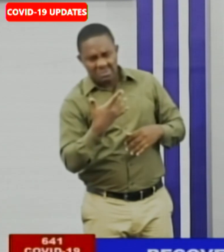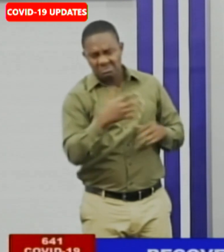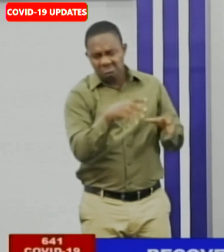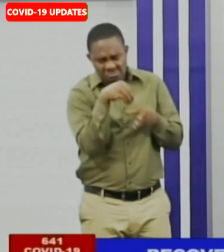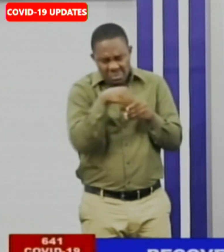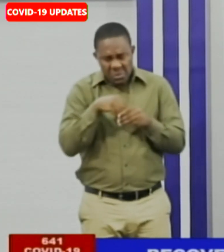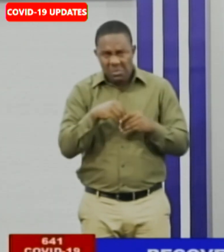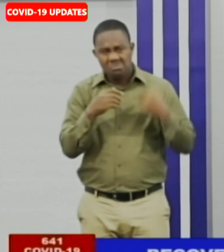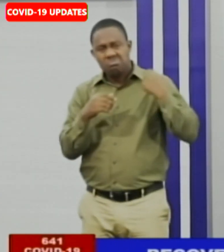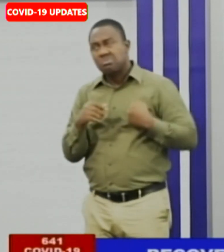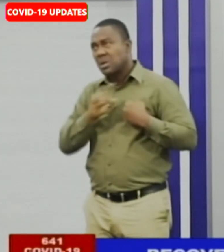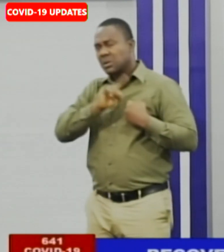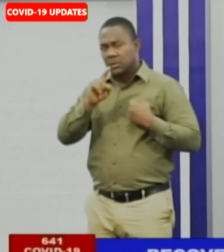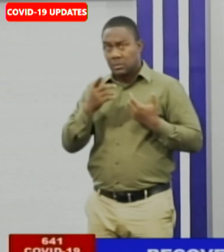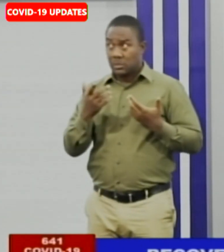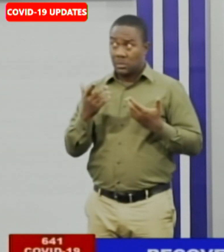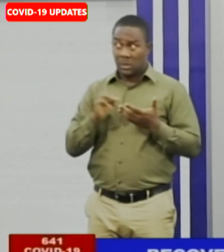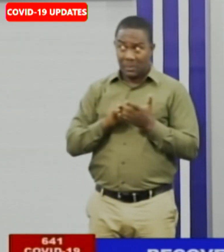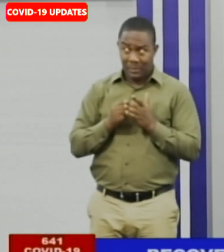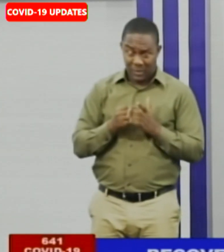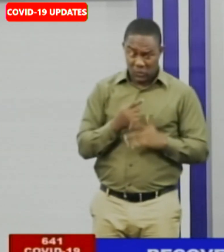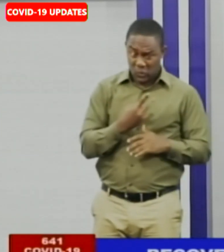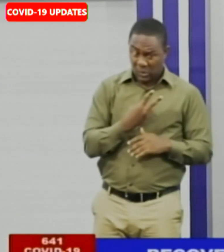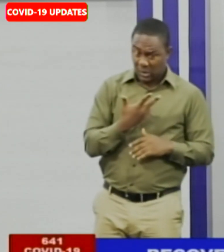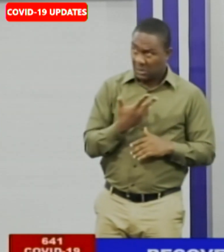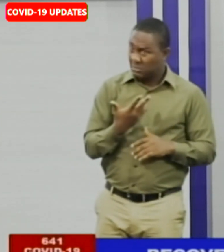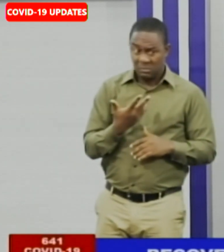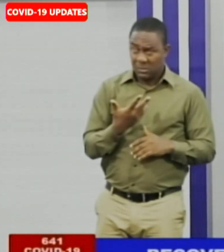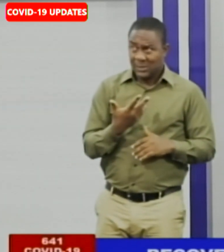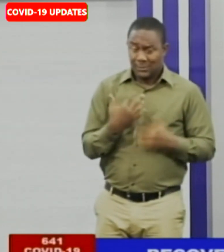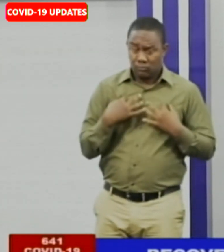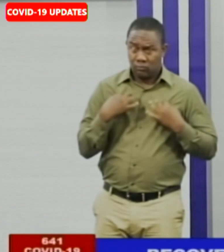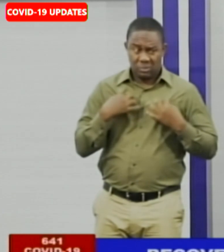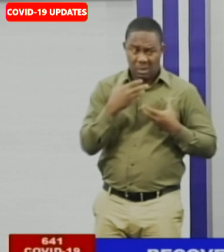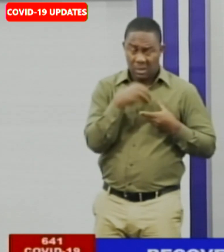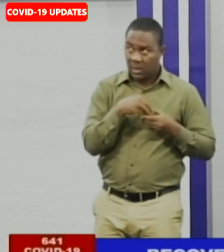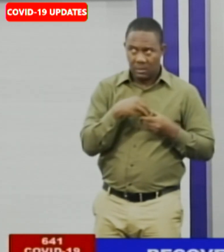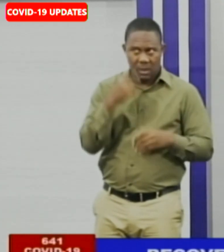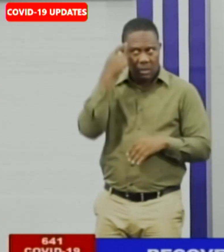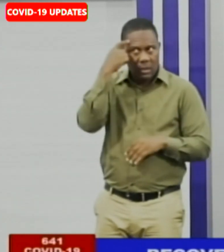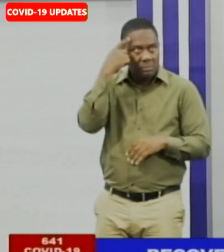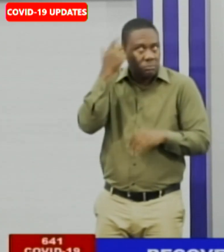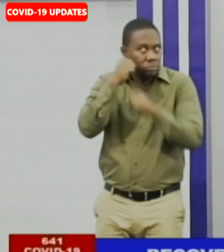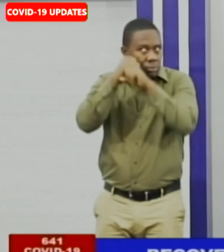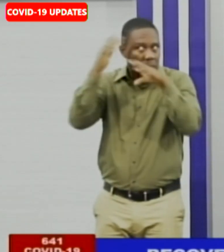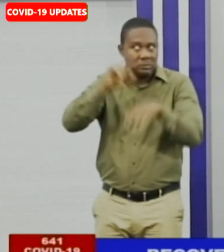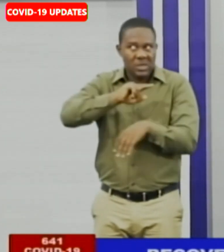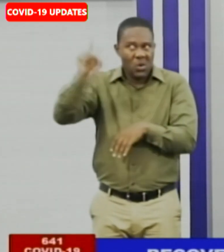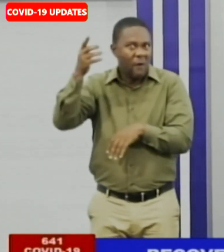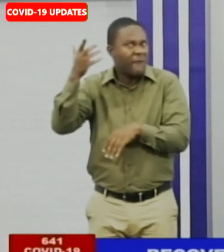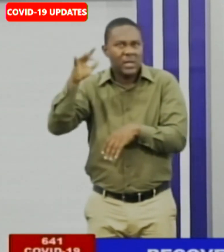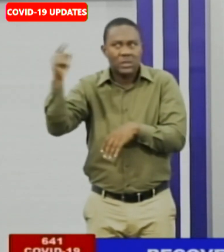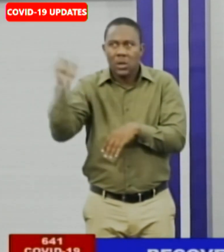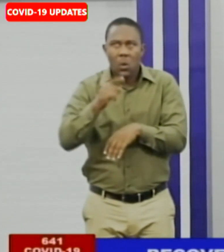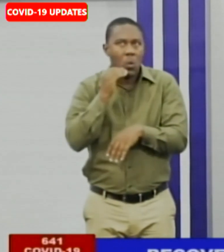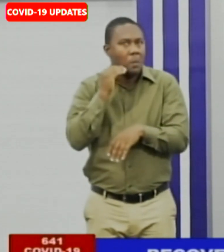So, 2 or 3 dresses, that means maybe I'll go and, to me, I will go and not come back again. But God so